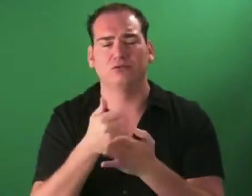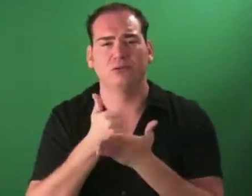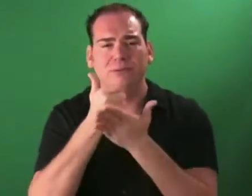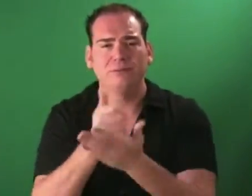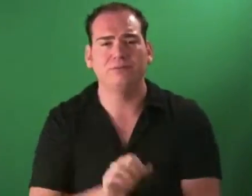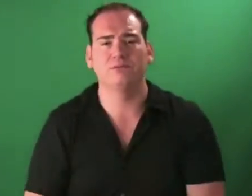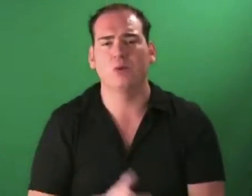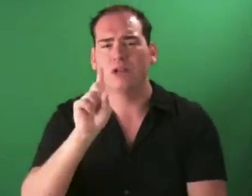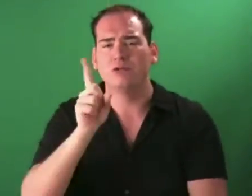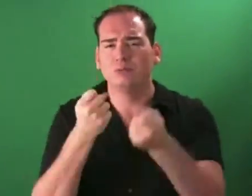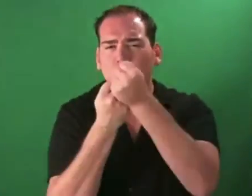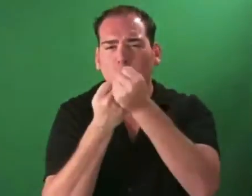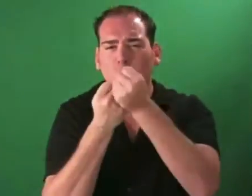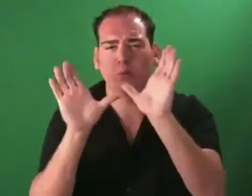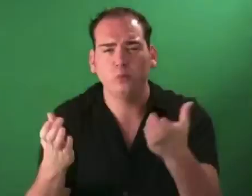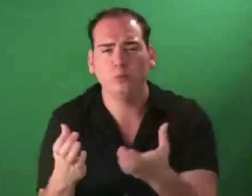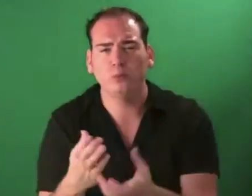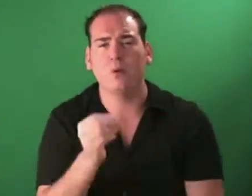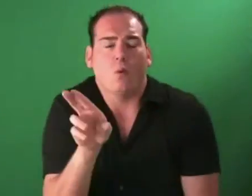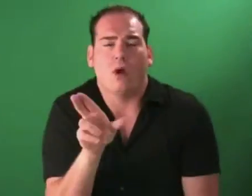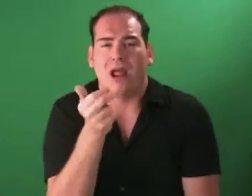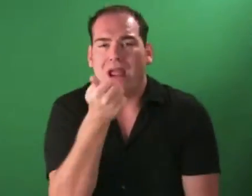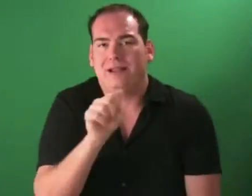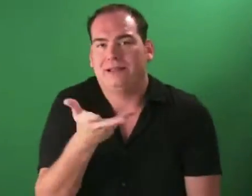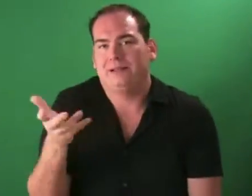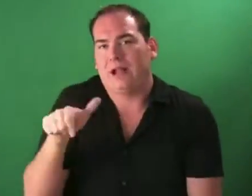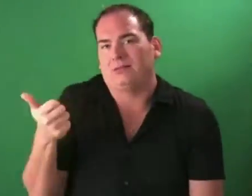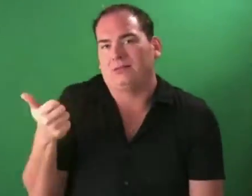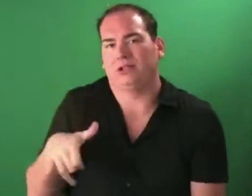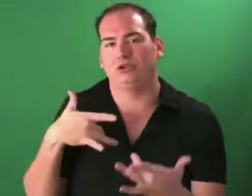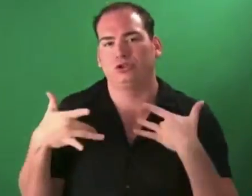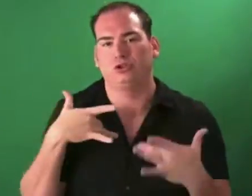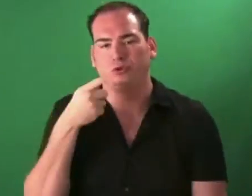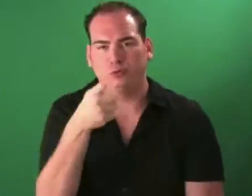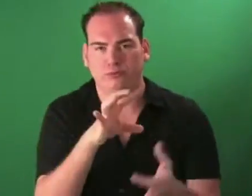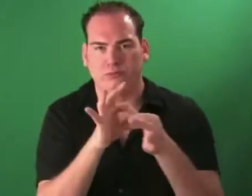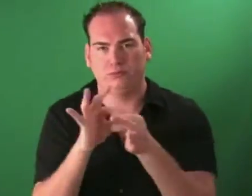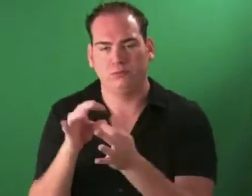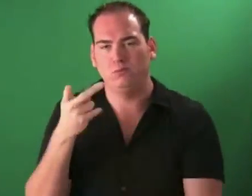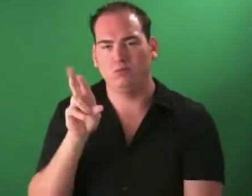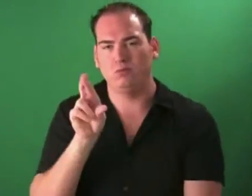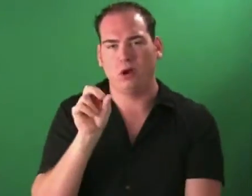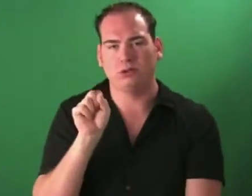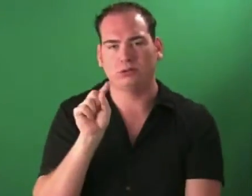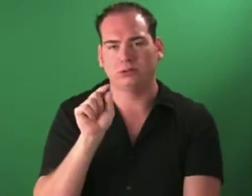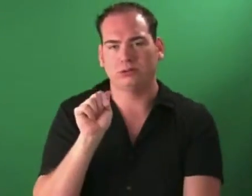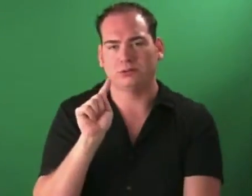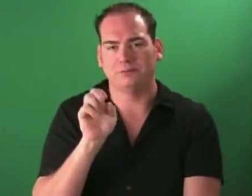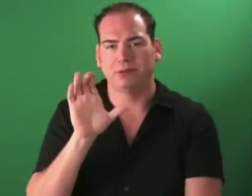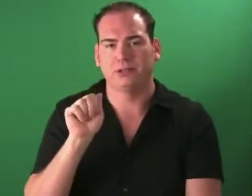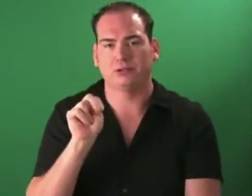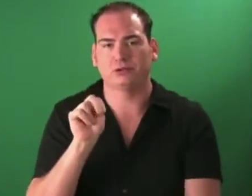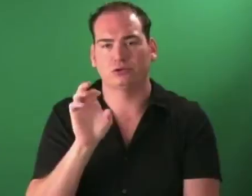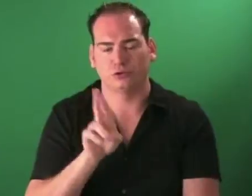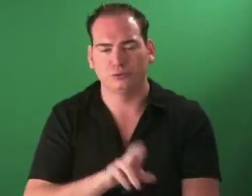And if you know that there's going to be treatments and whatnot, be sure that you're contacting your support groups and contacting